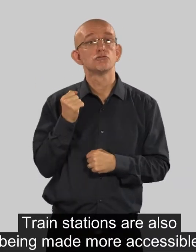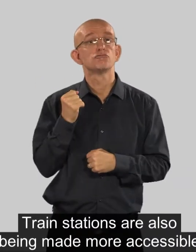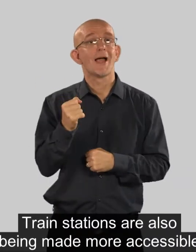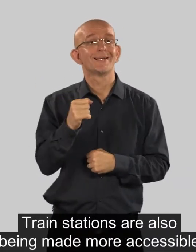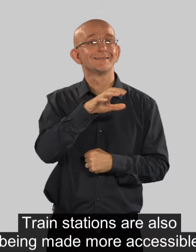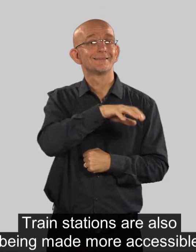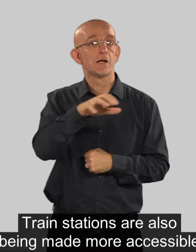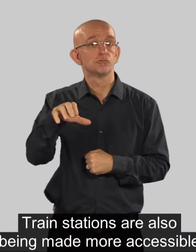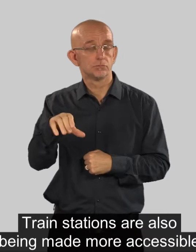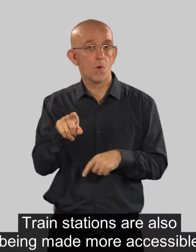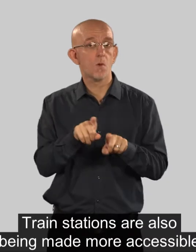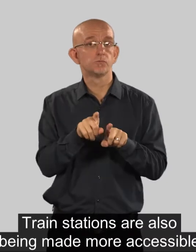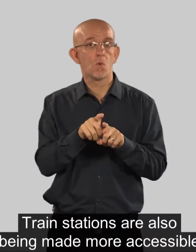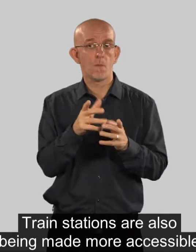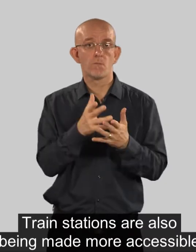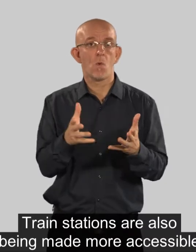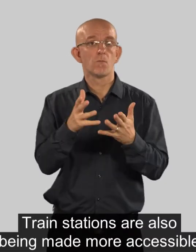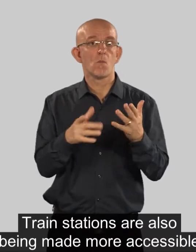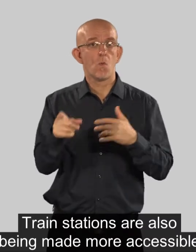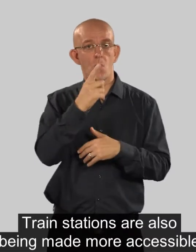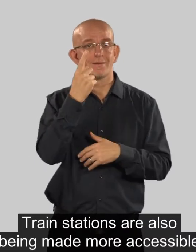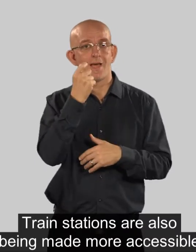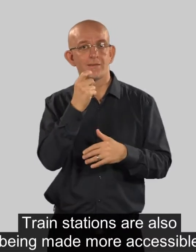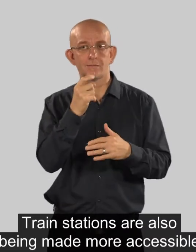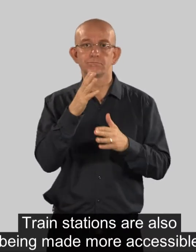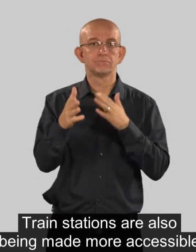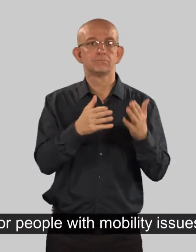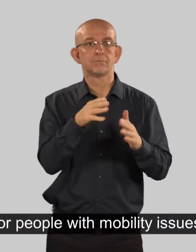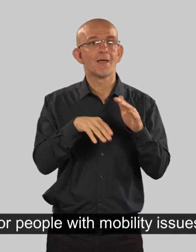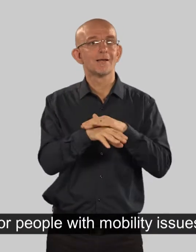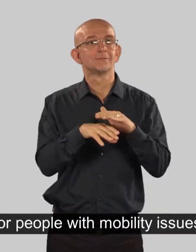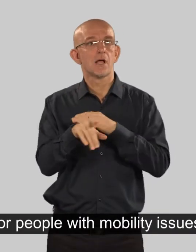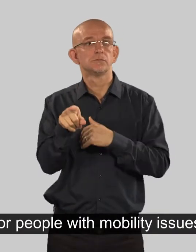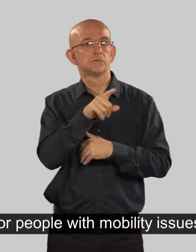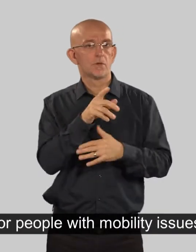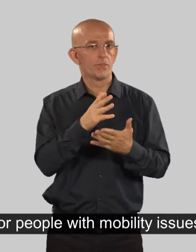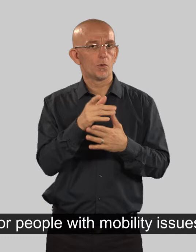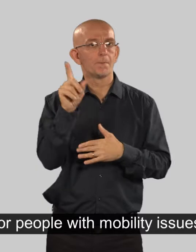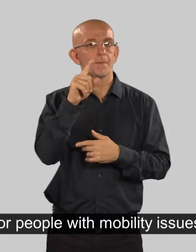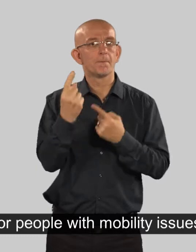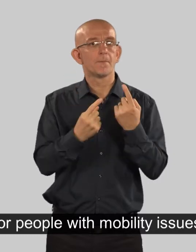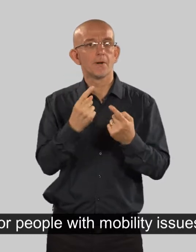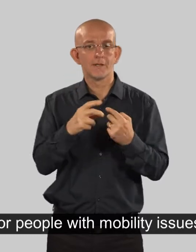Train stations are also being made more accessible for people with mobility issues.